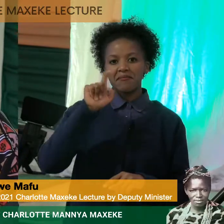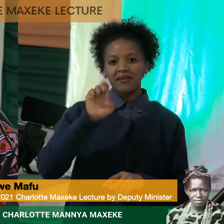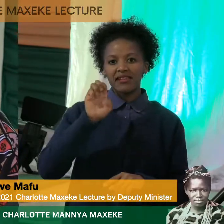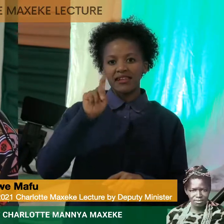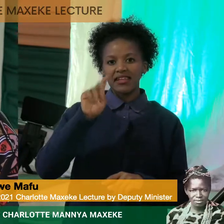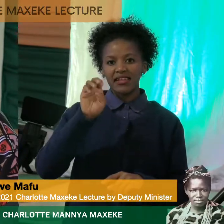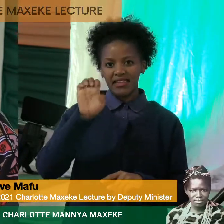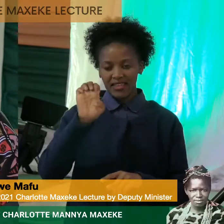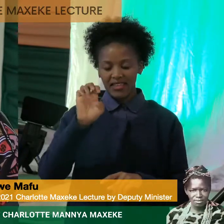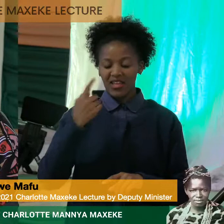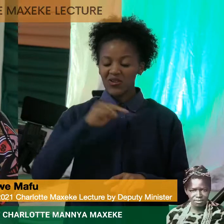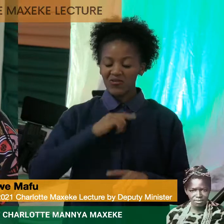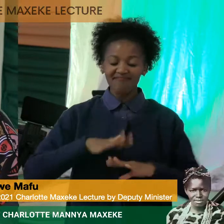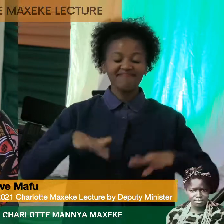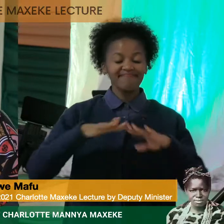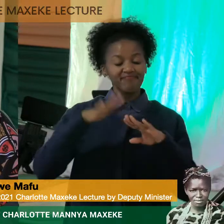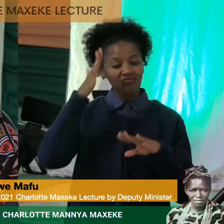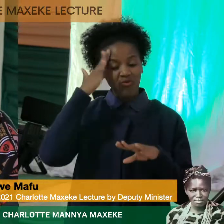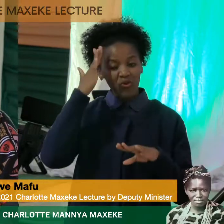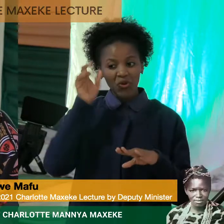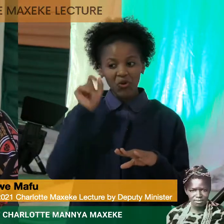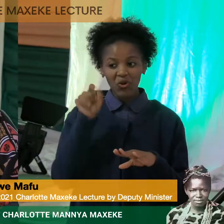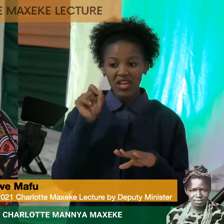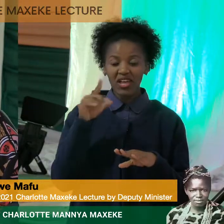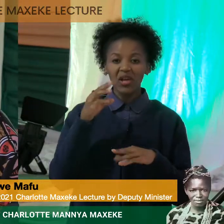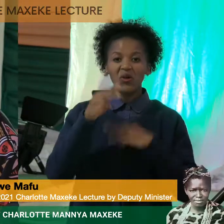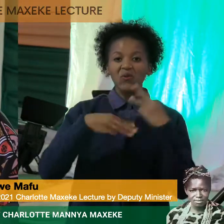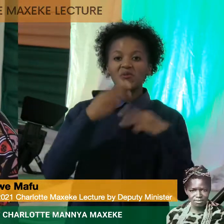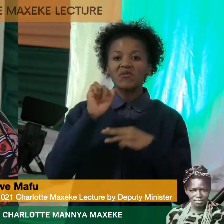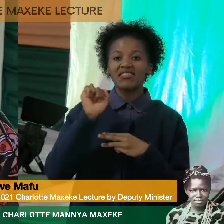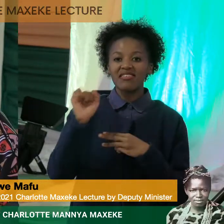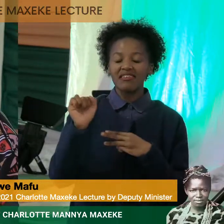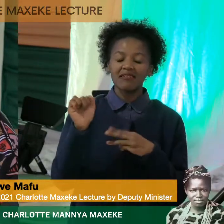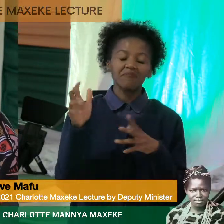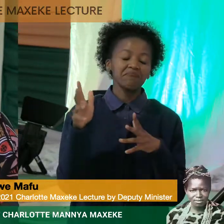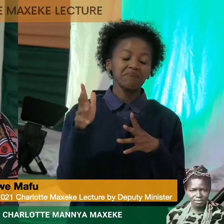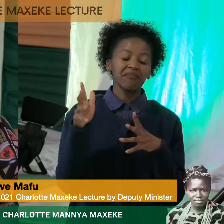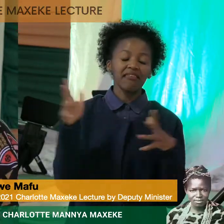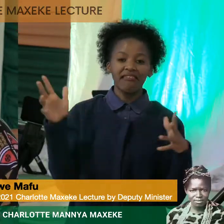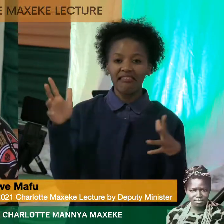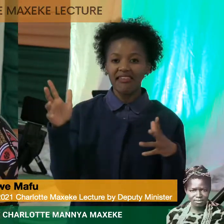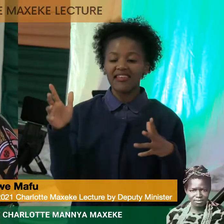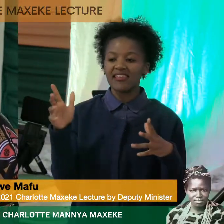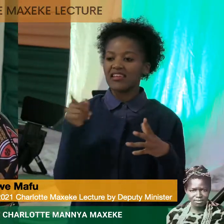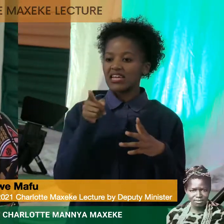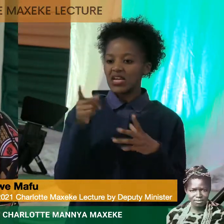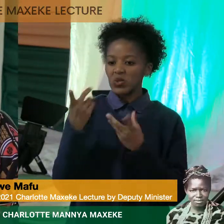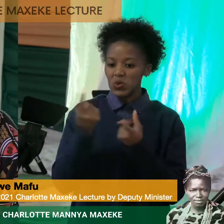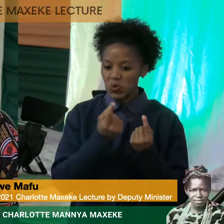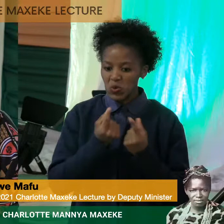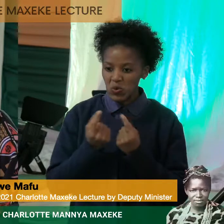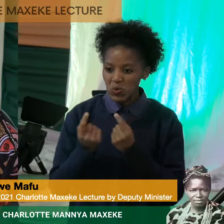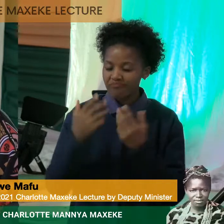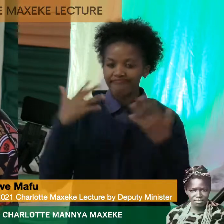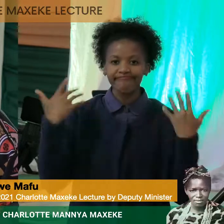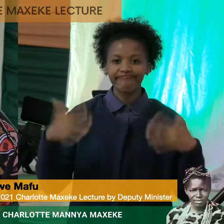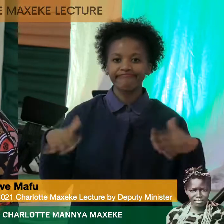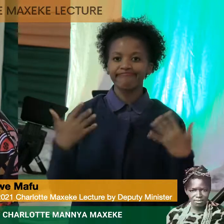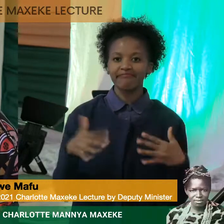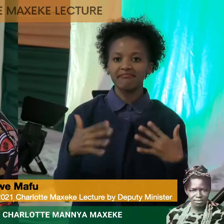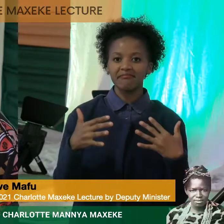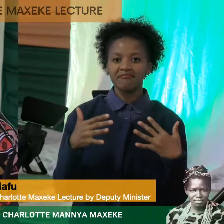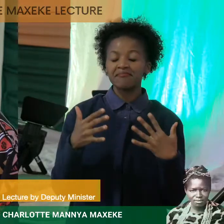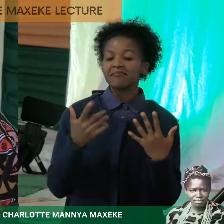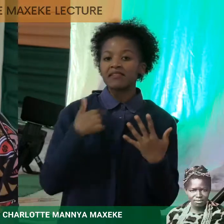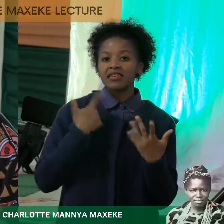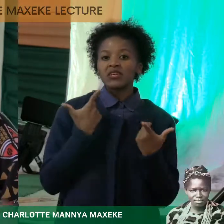esaziyo sonke into yokokuba umsebenzi wakhe mkhulu nenxaxheba ayidlalileyo inkulu. Into